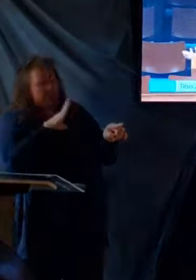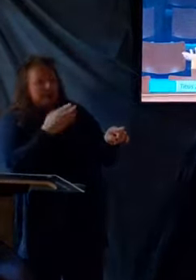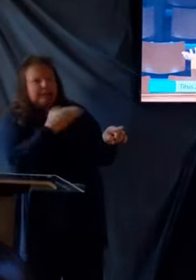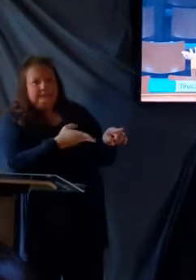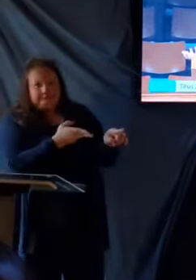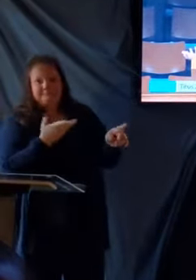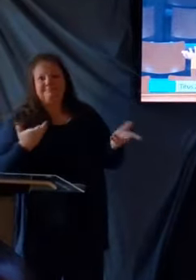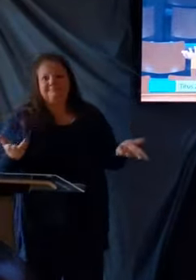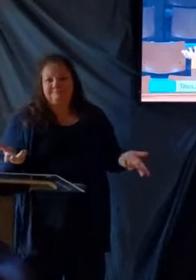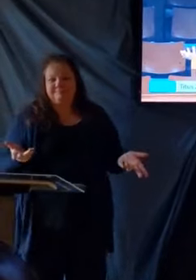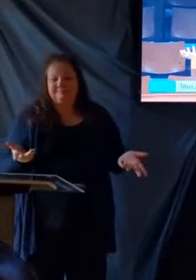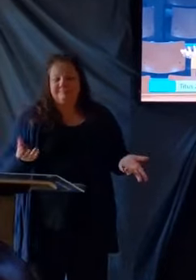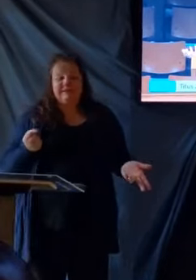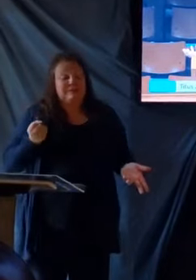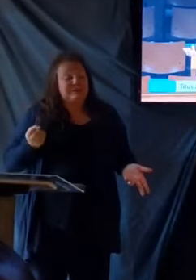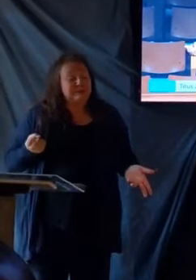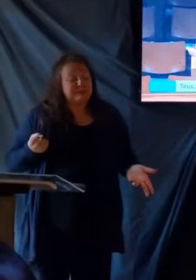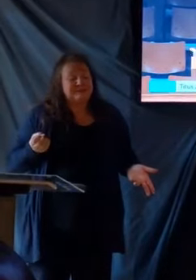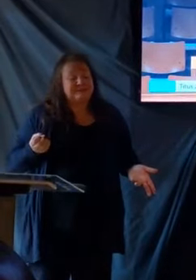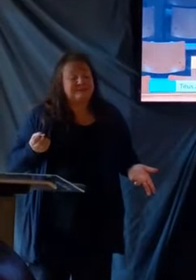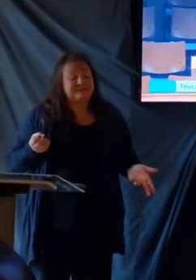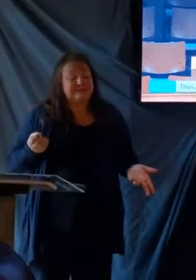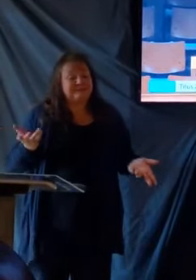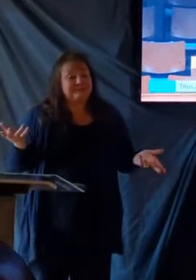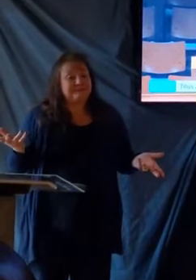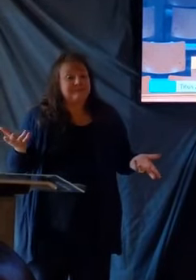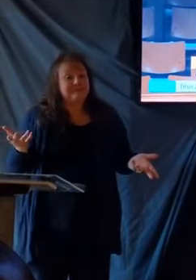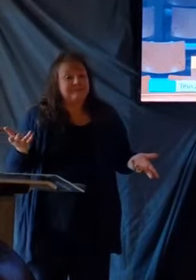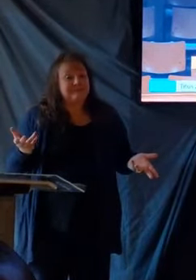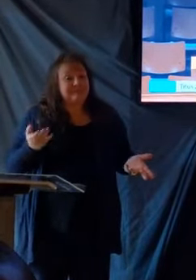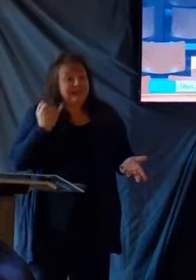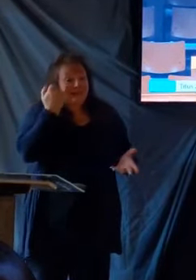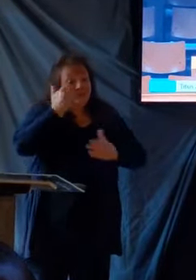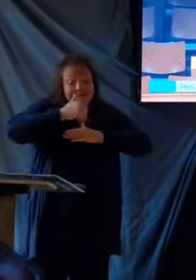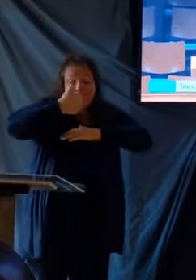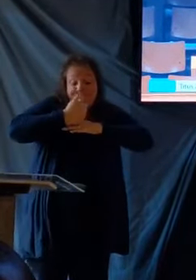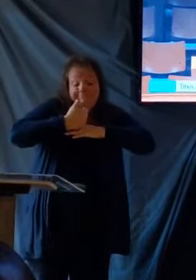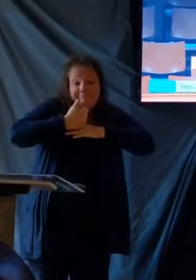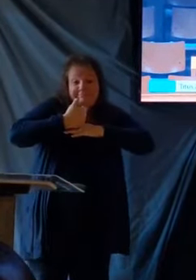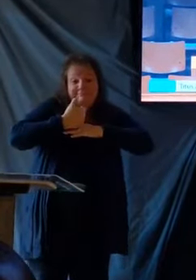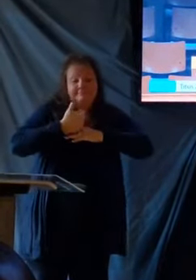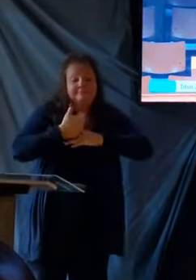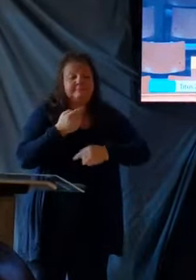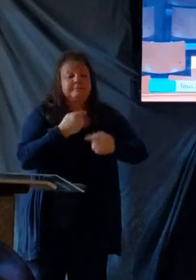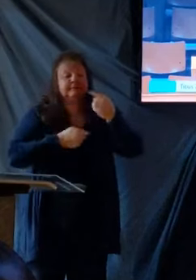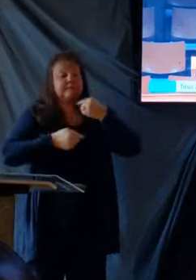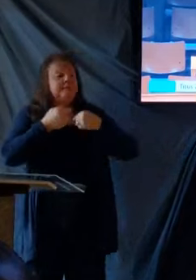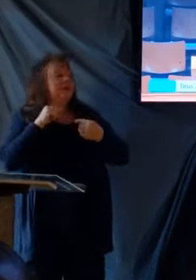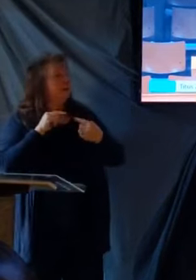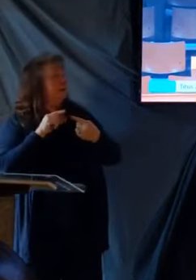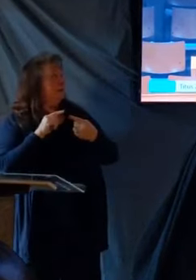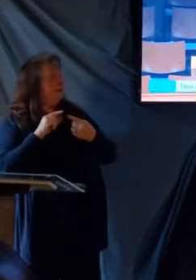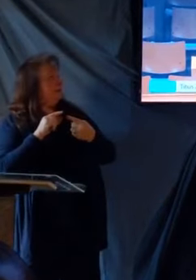man. So the principles established here,